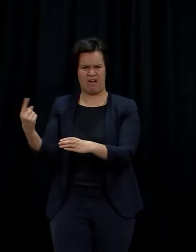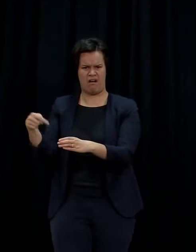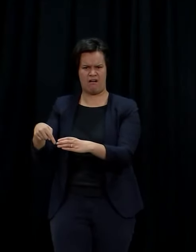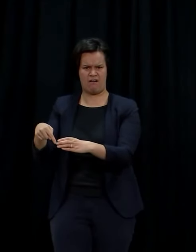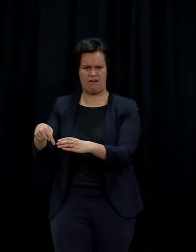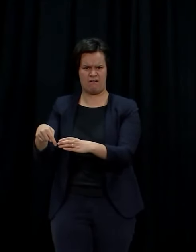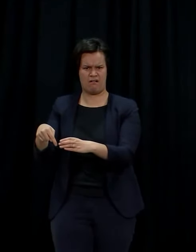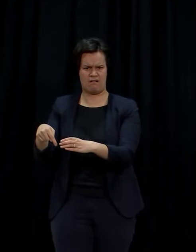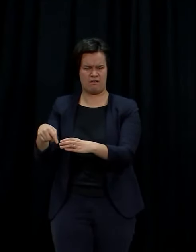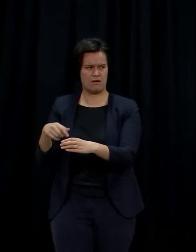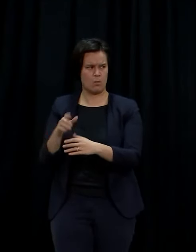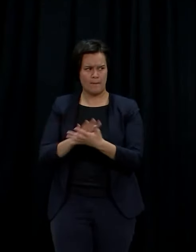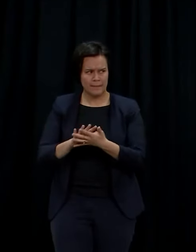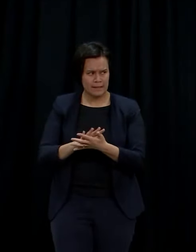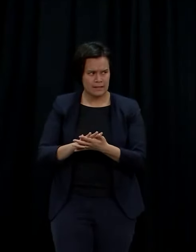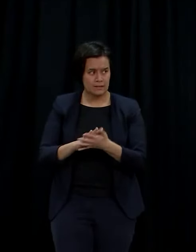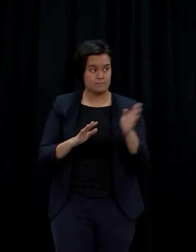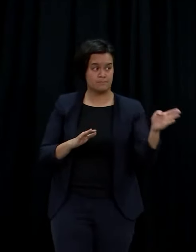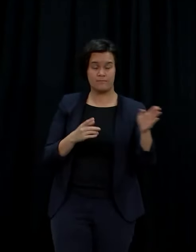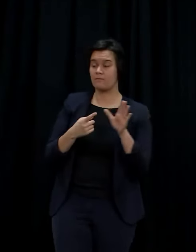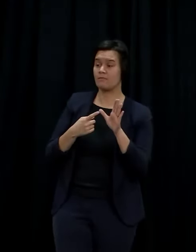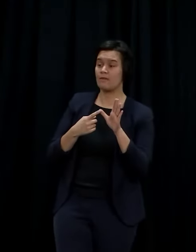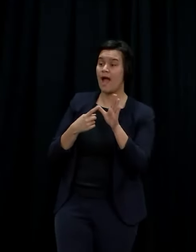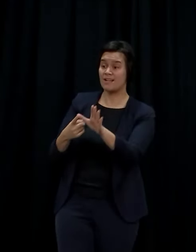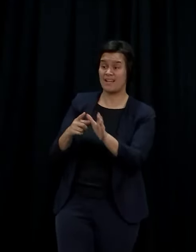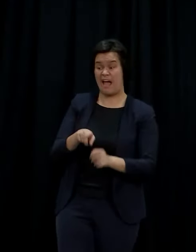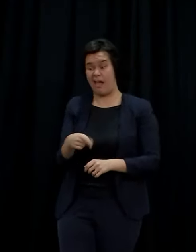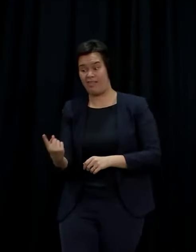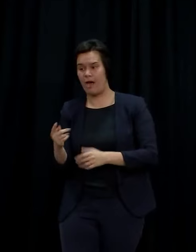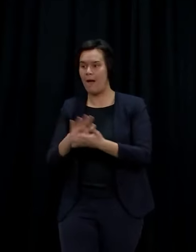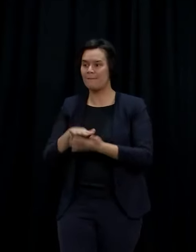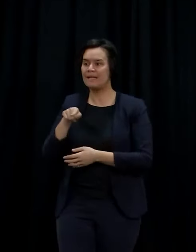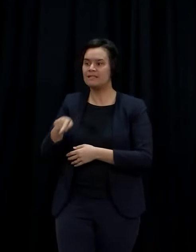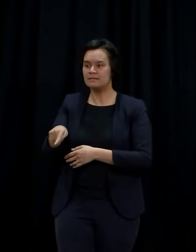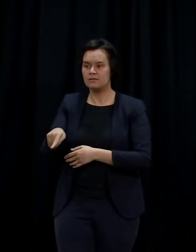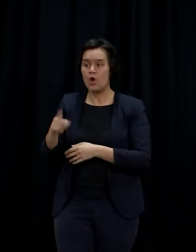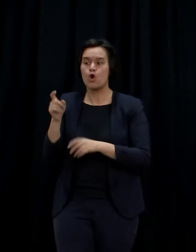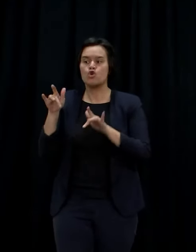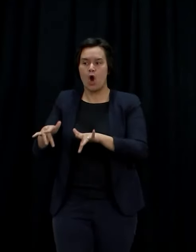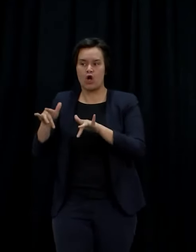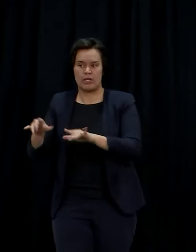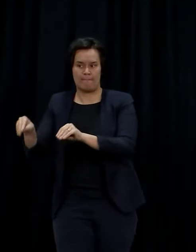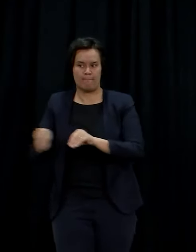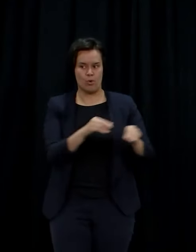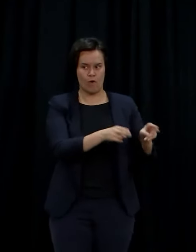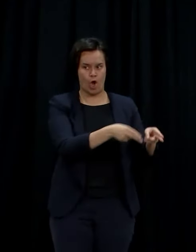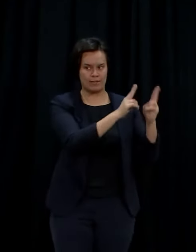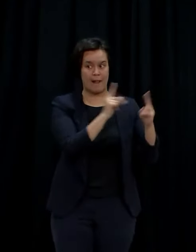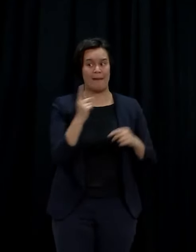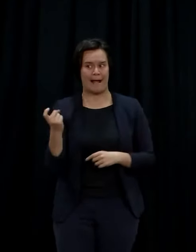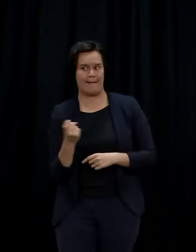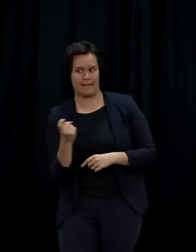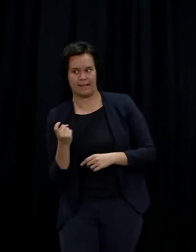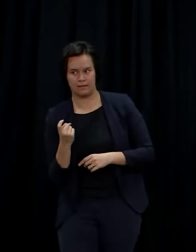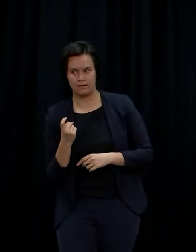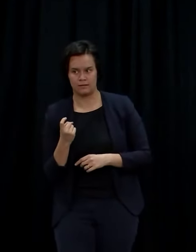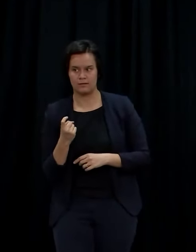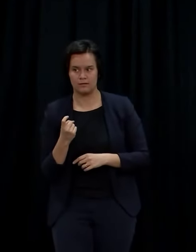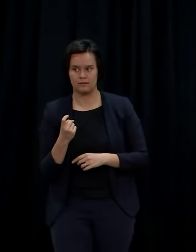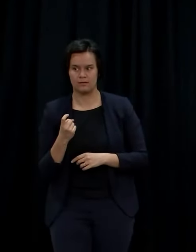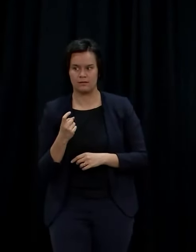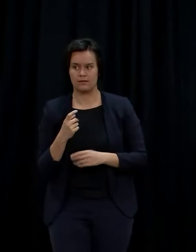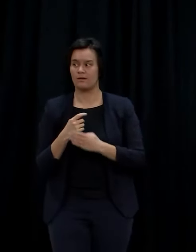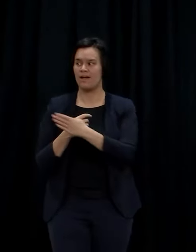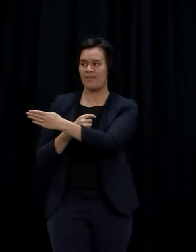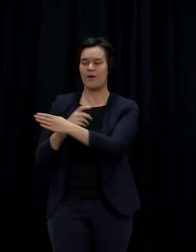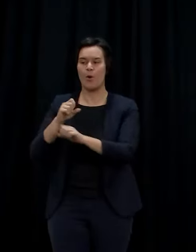different. Right, so those would be people who would be in the process of being taken to a managed isolation facility, although I suspect that the website will probably have a